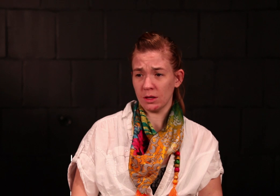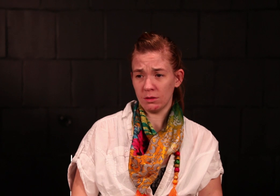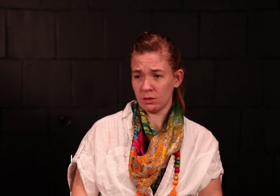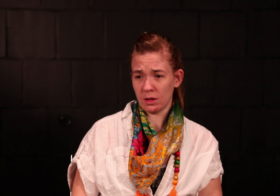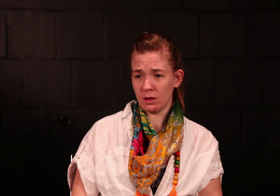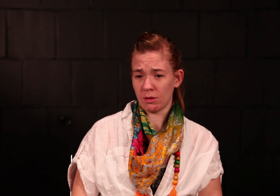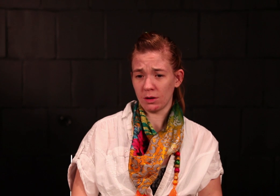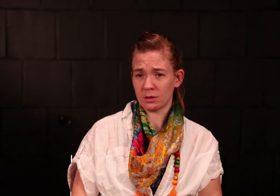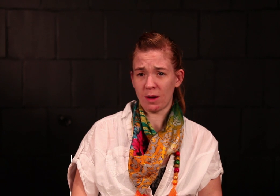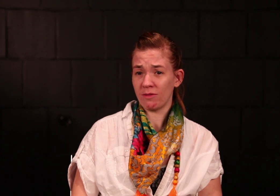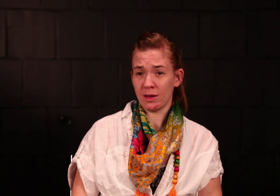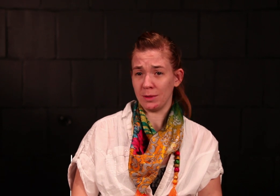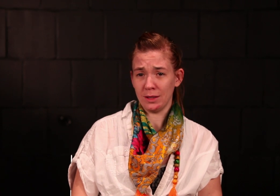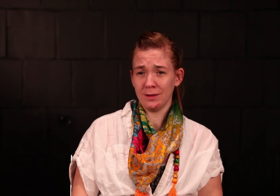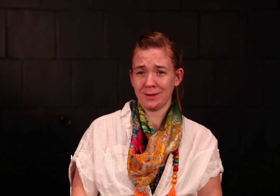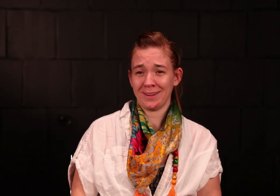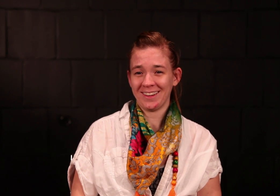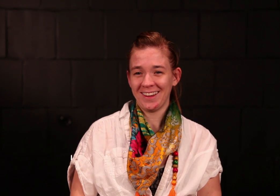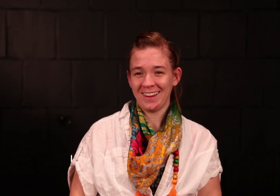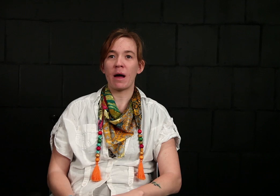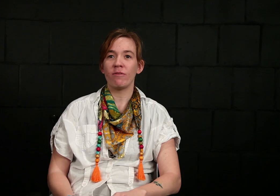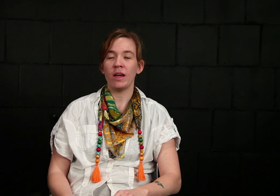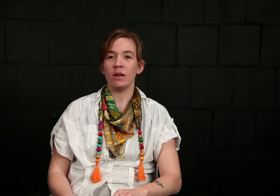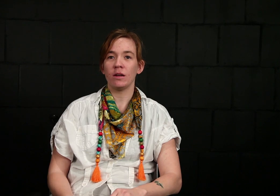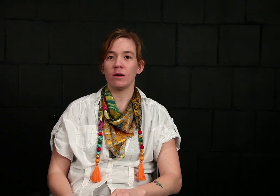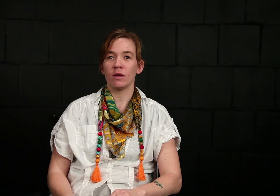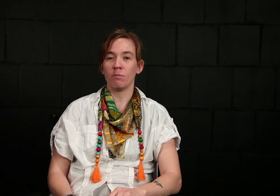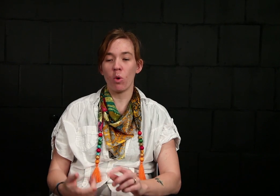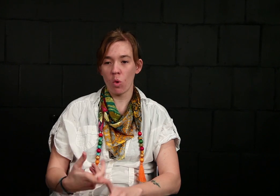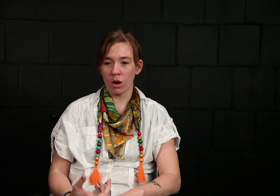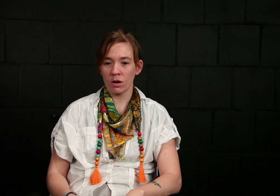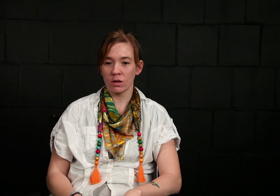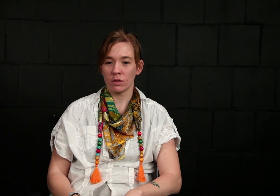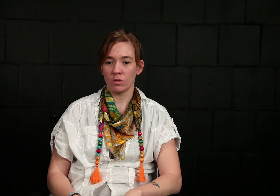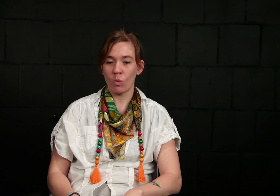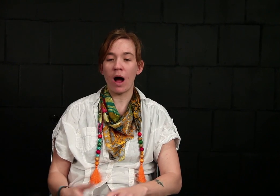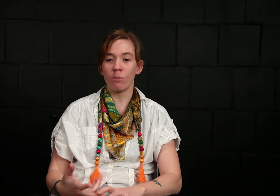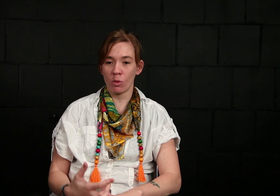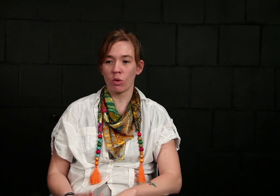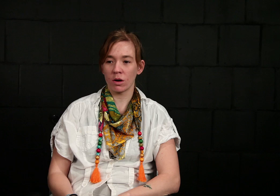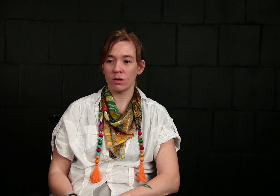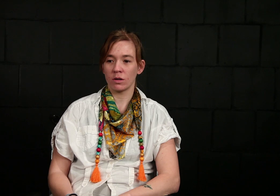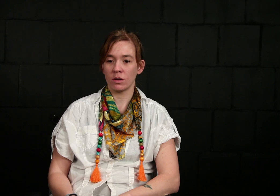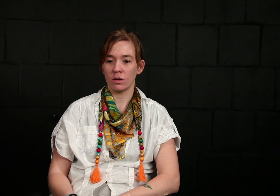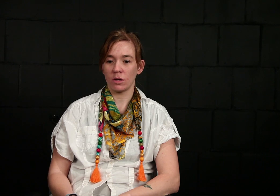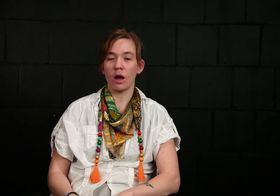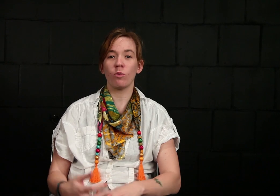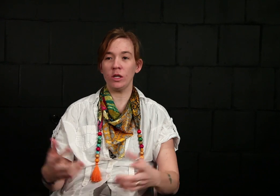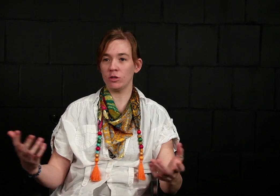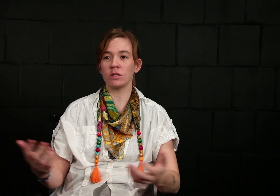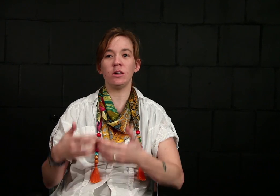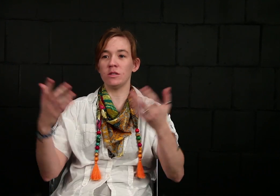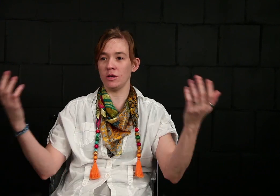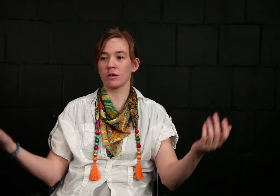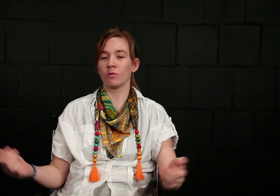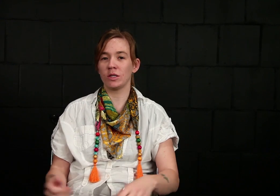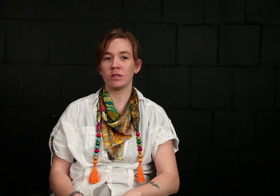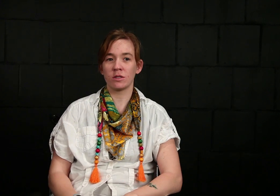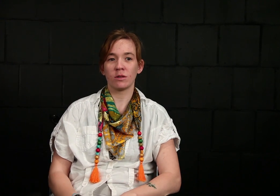Southern thing or if it's my family. I've ate boar, wild boar. We used to eat deer, which is a